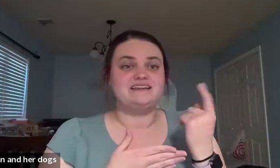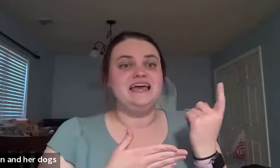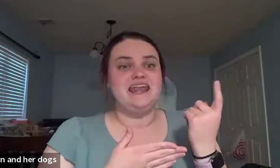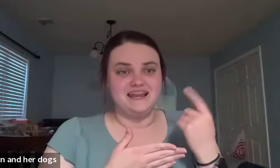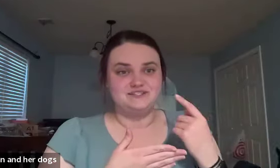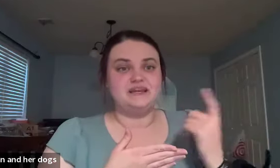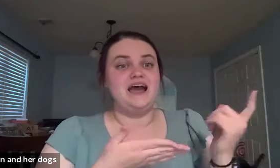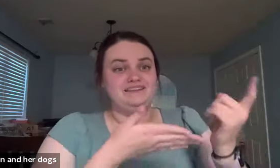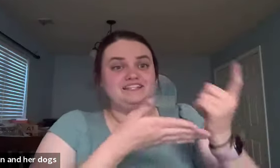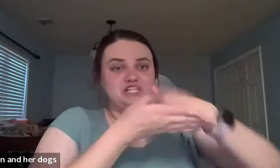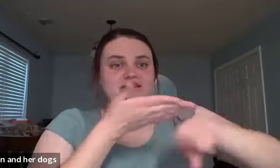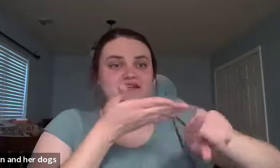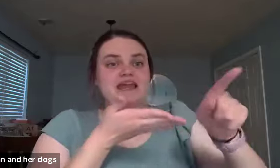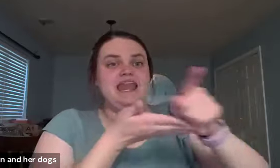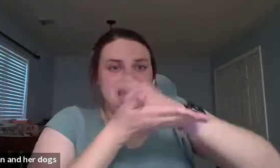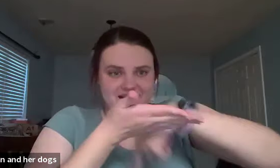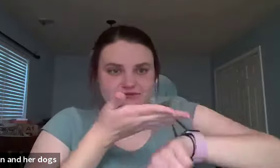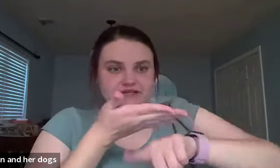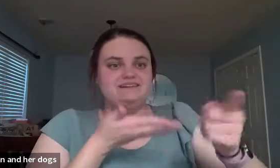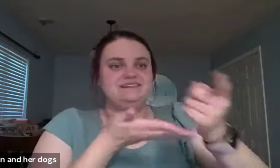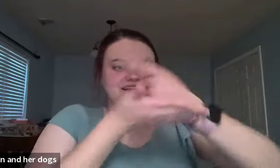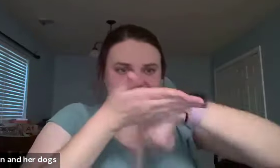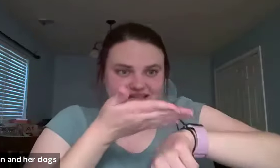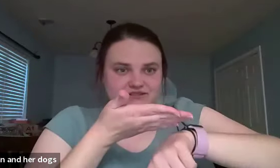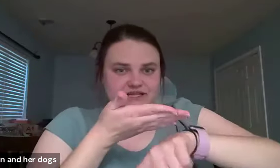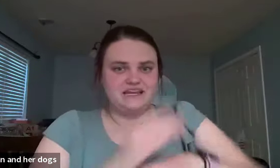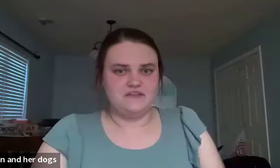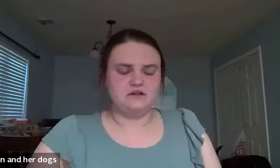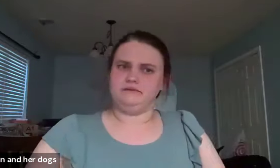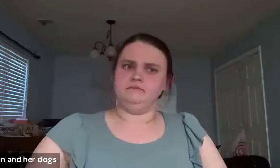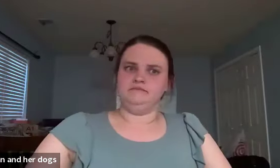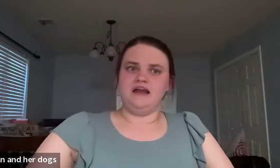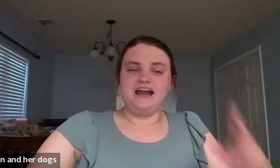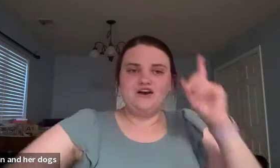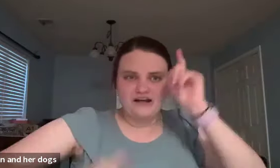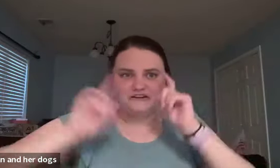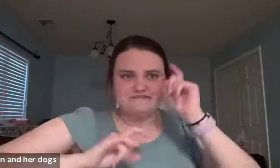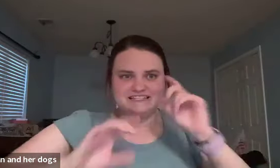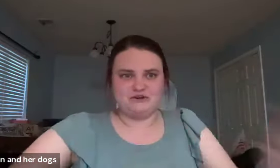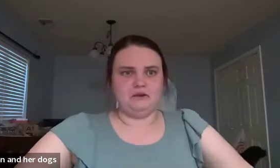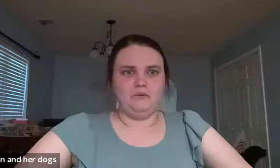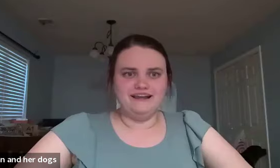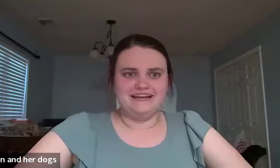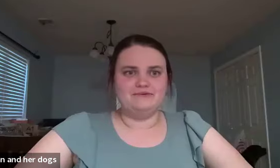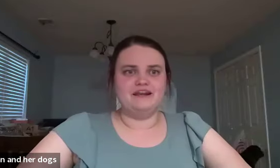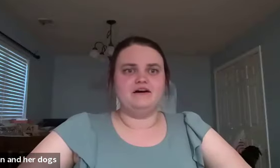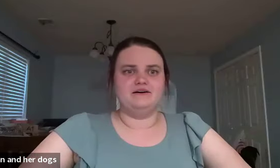guys next week, I legitimately went next week, like next week. And they were like, I caught their faces going, what? And I went,